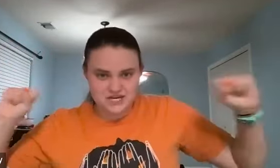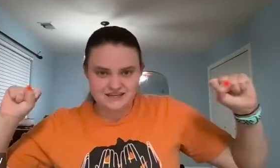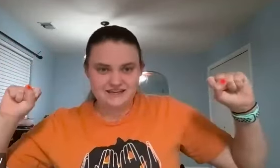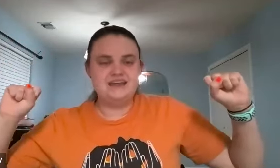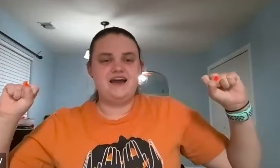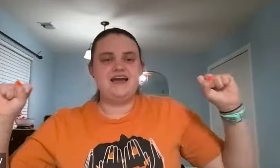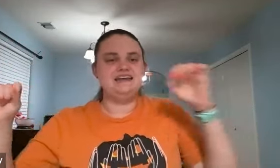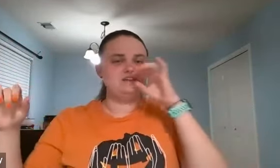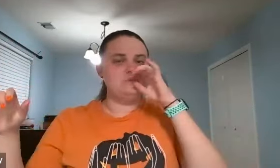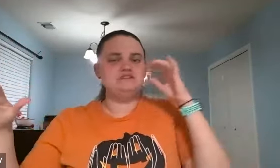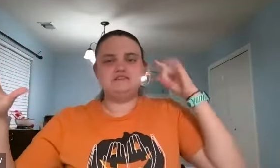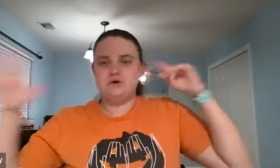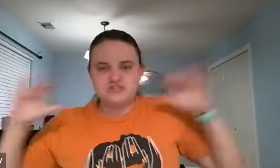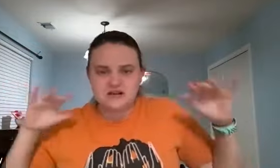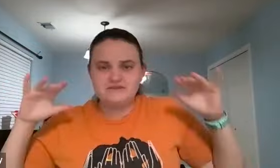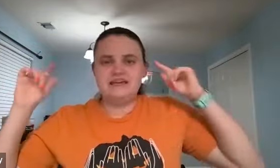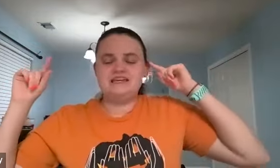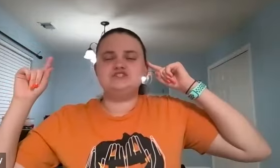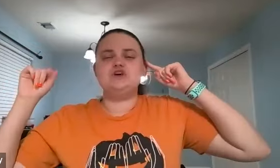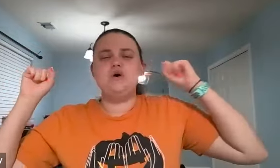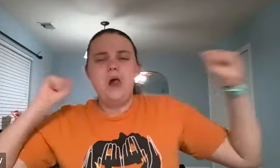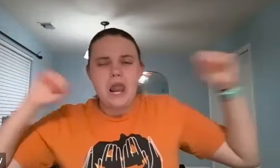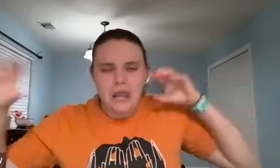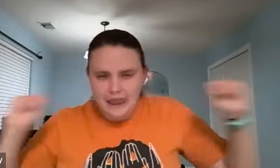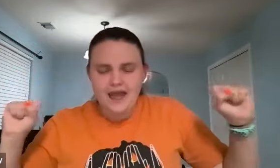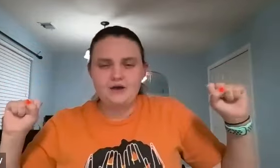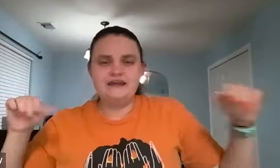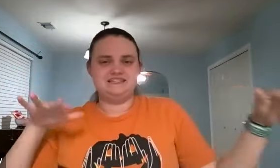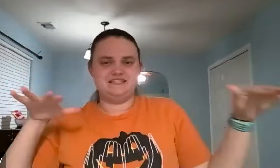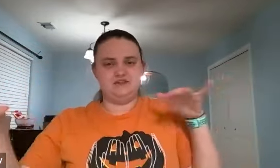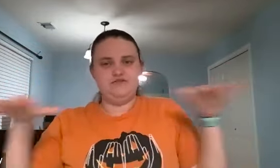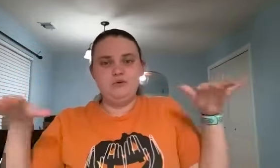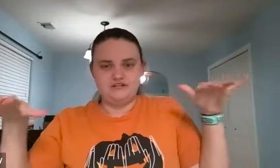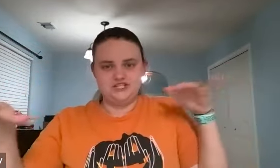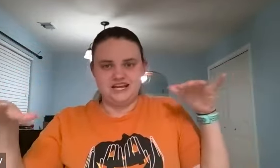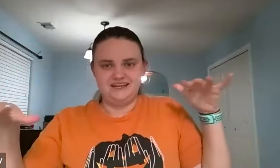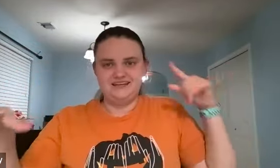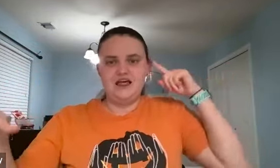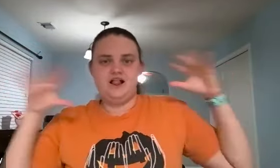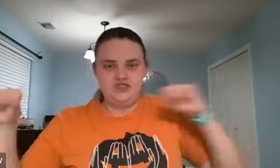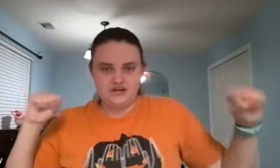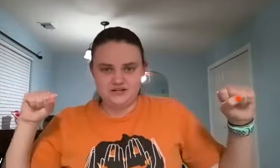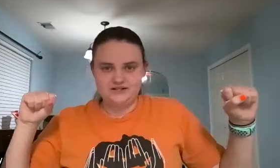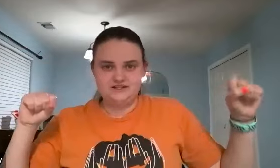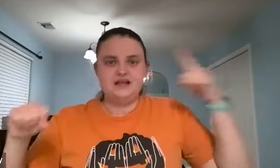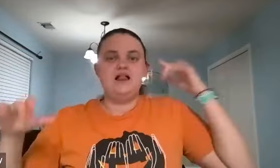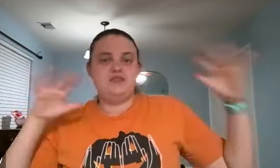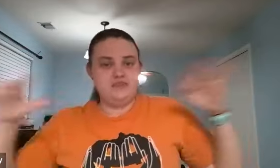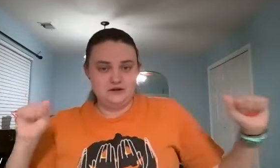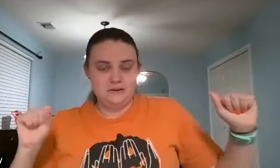shaking it. Yeah. And it's almost like the motion of like, it is so loud. It's the floor is shaking. Thunder, thunder,